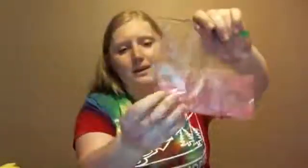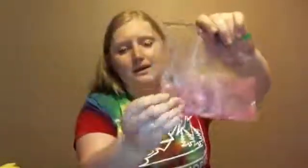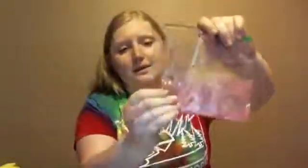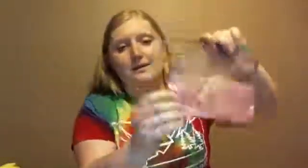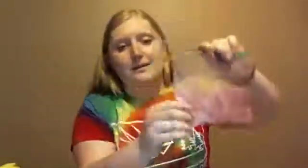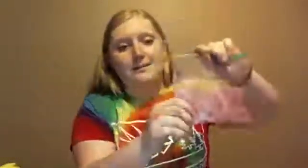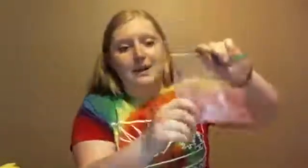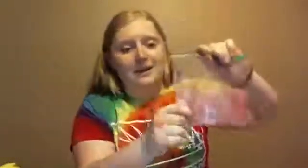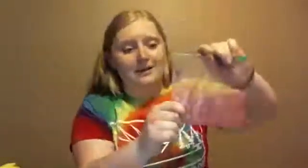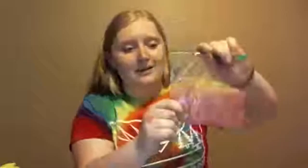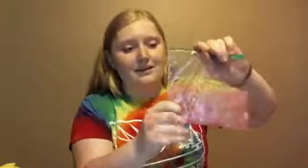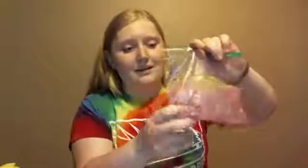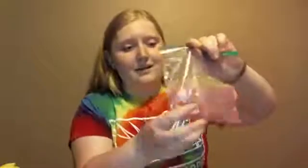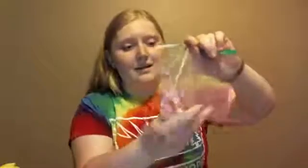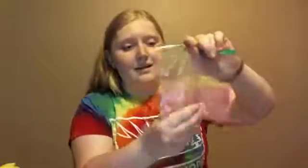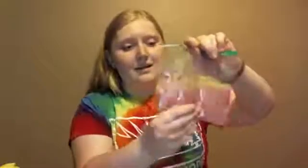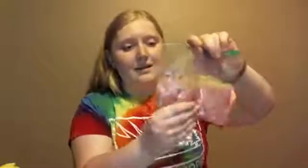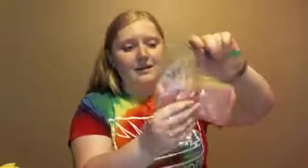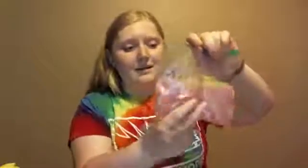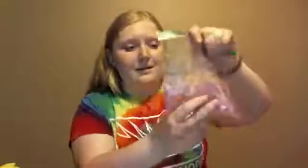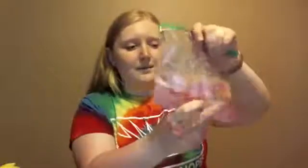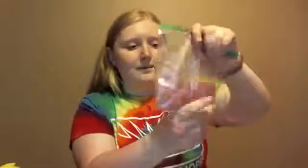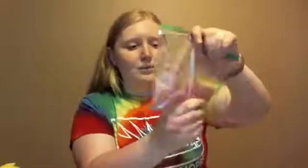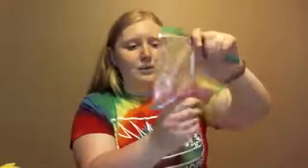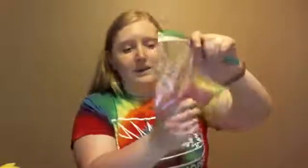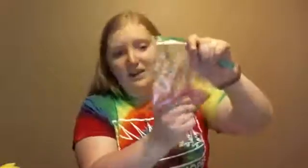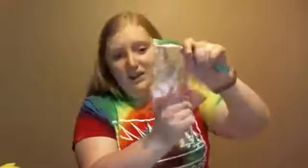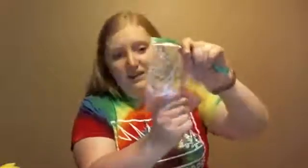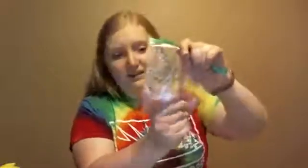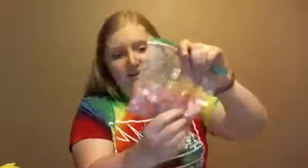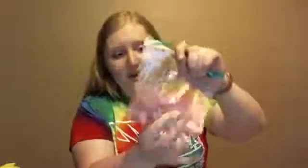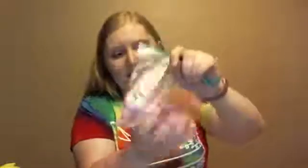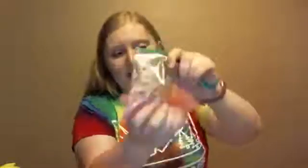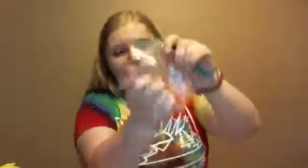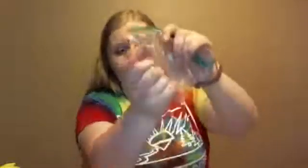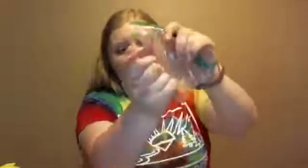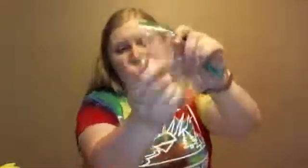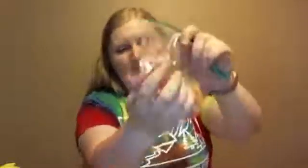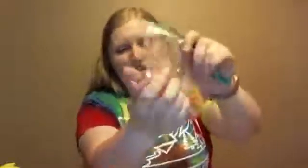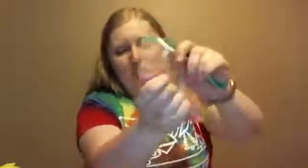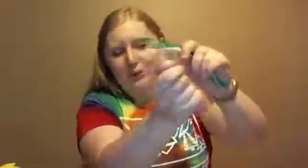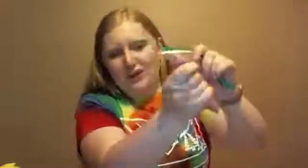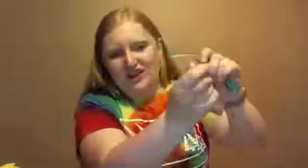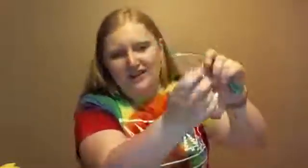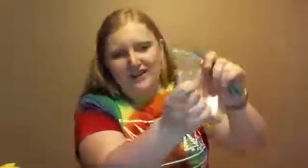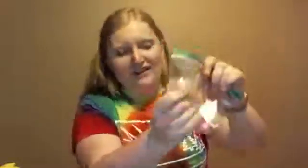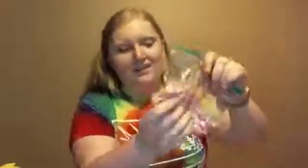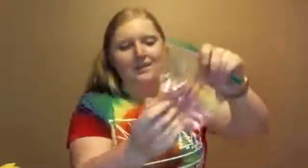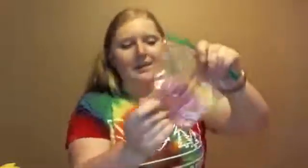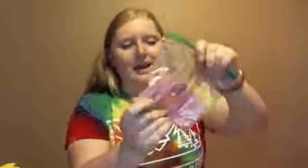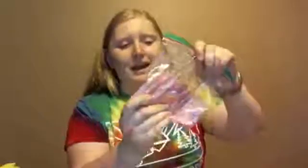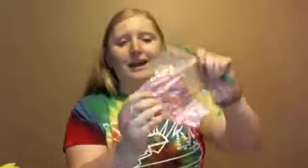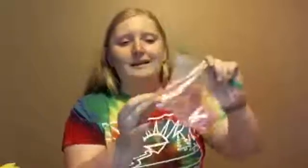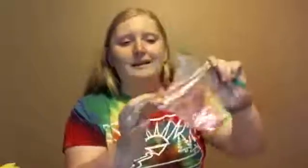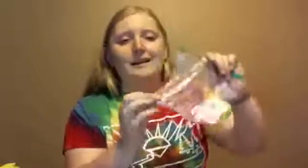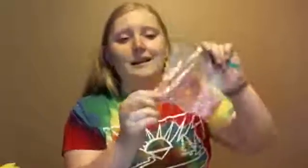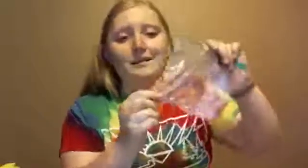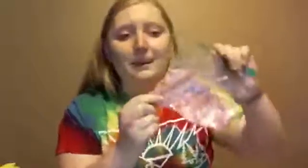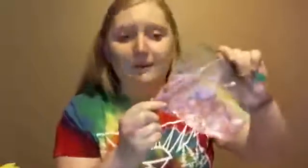because it smells really good and it's really squishy and It's my